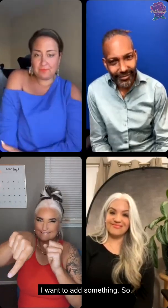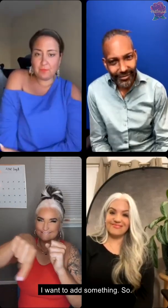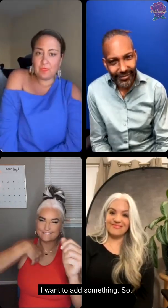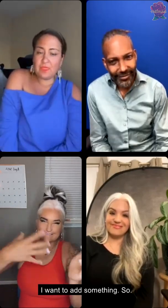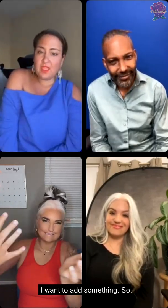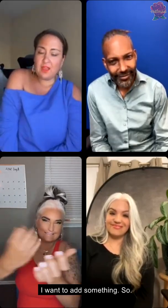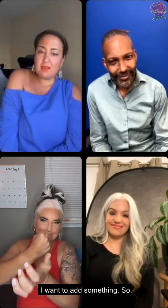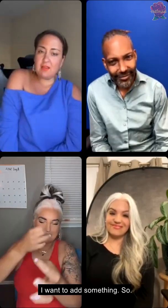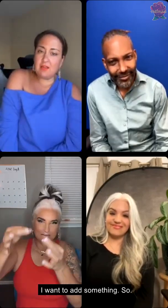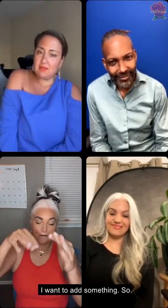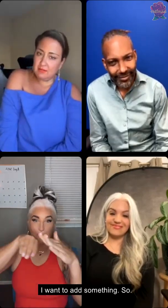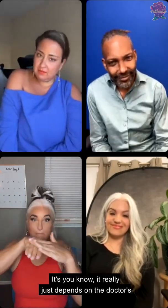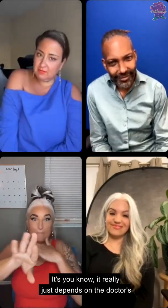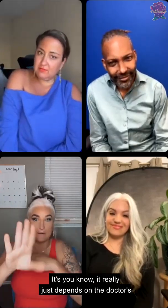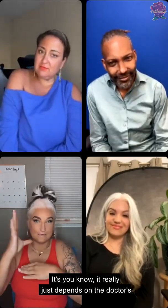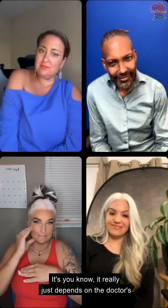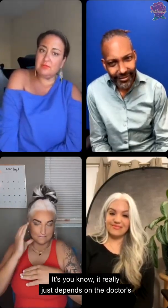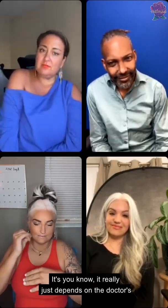I want to add something. So,